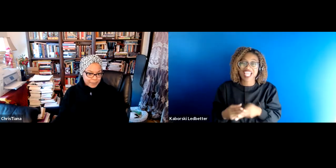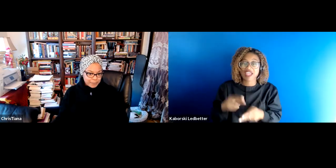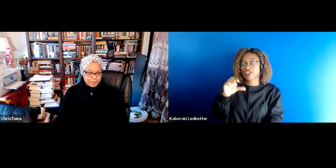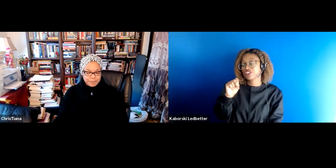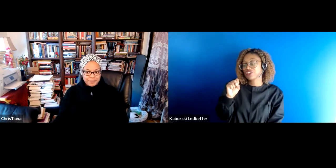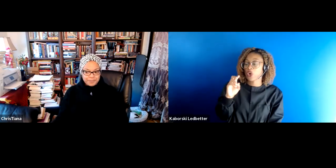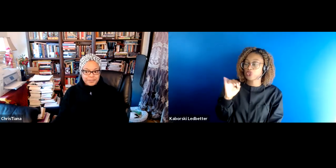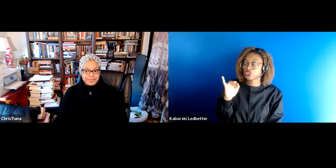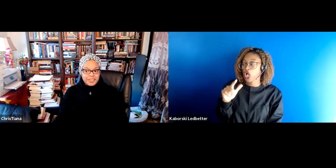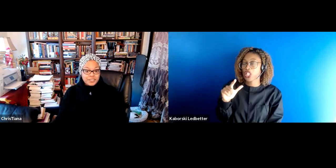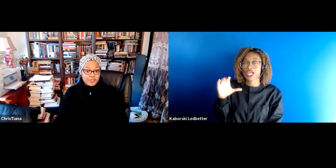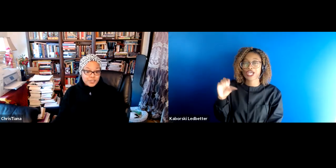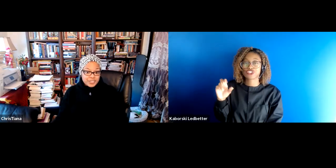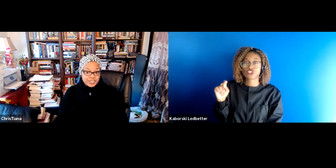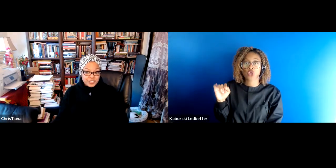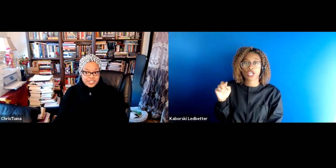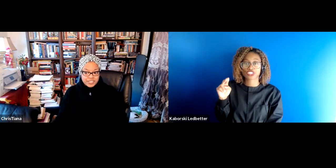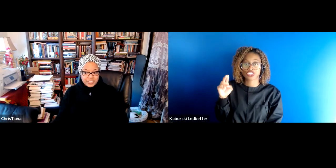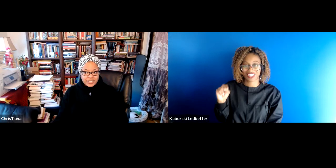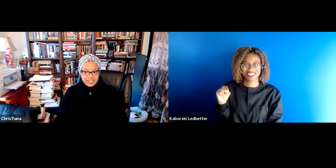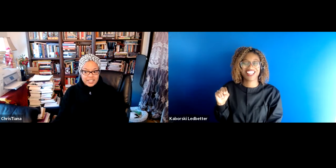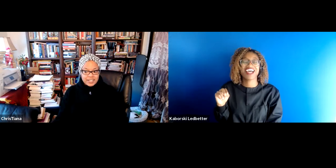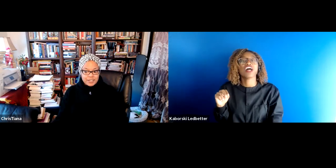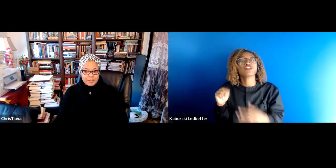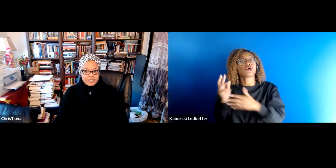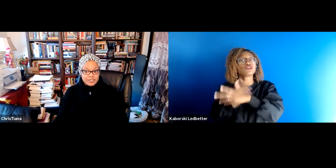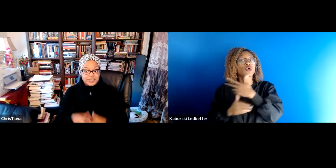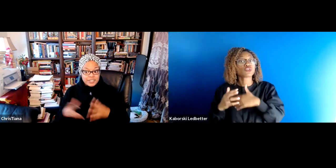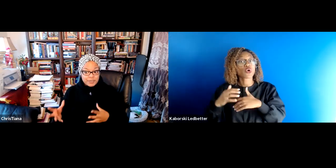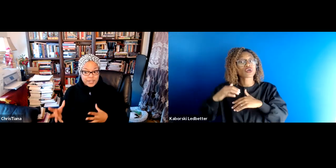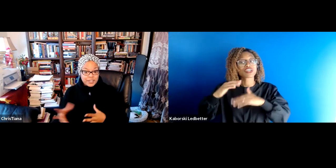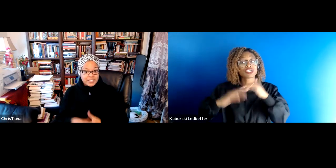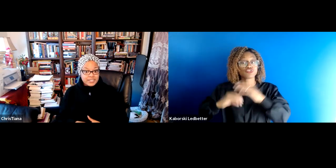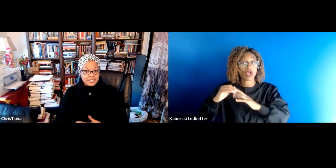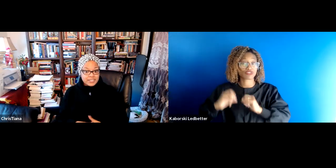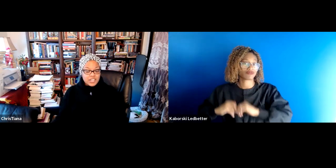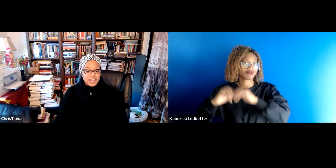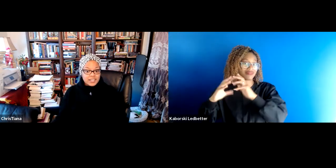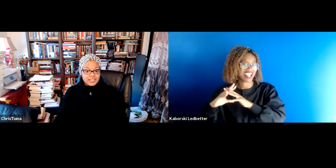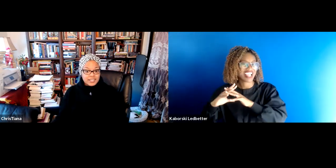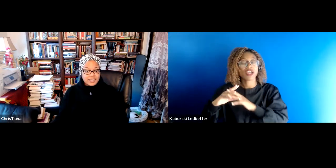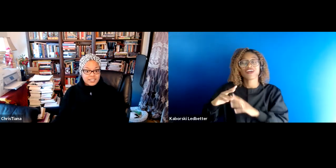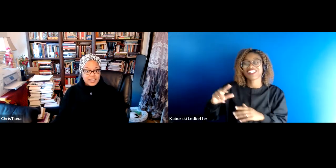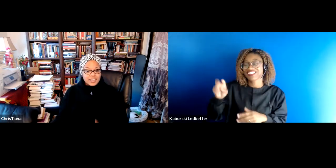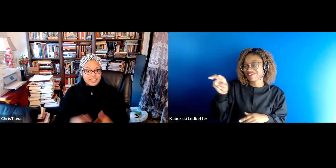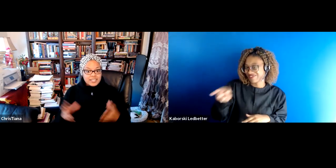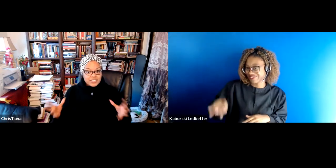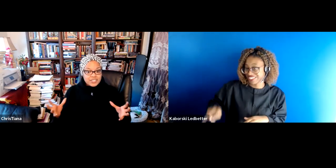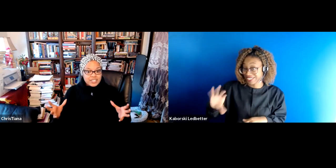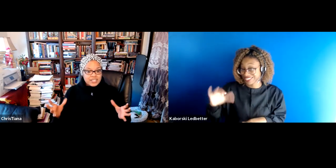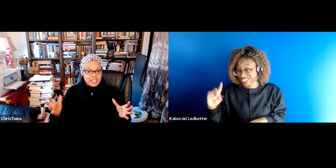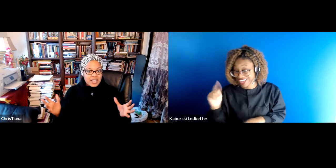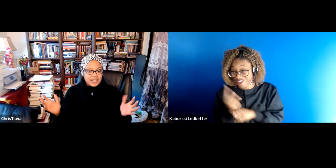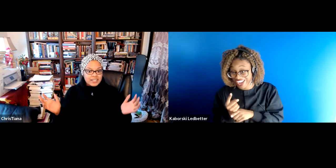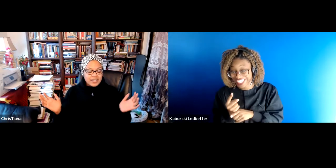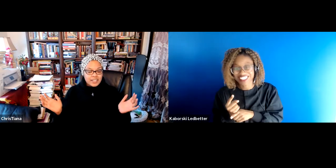construction. Social construction, as you see from Arius in the chat, is